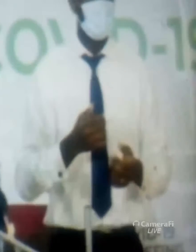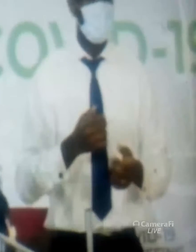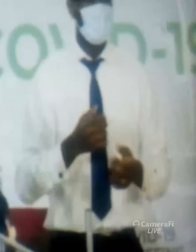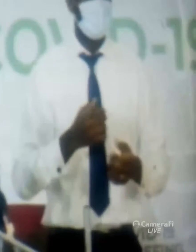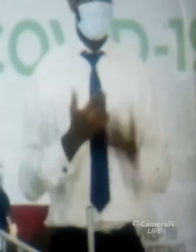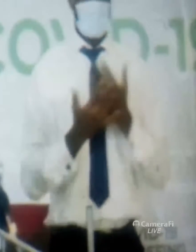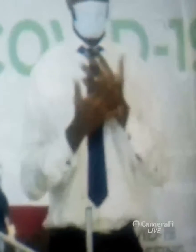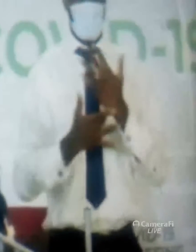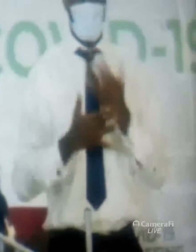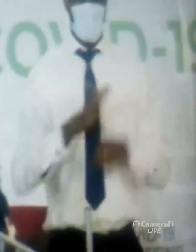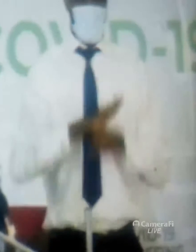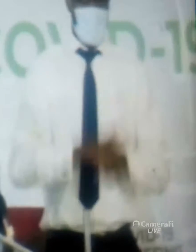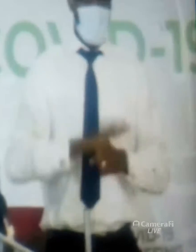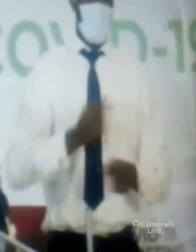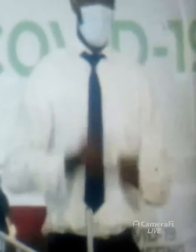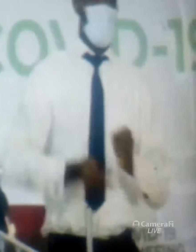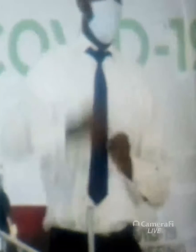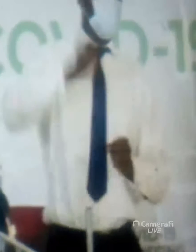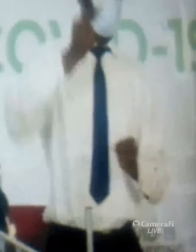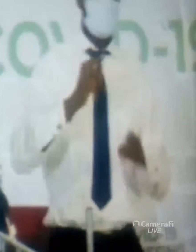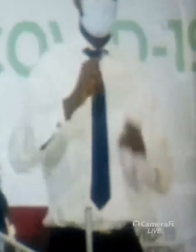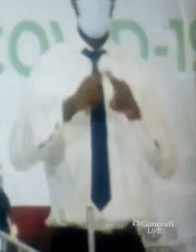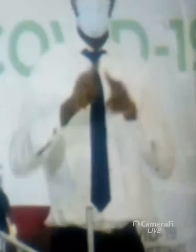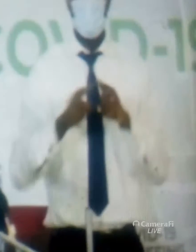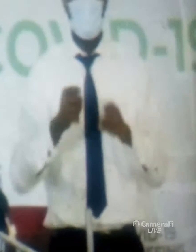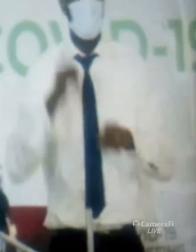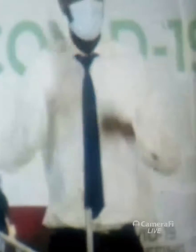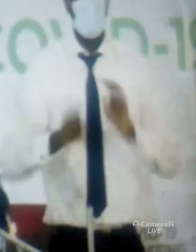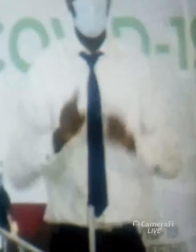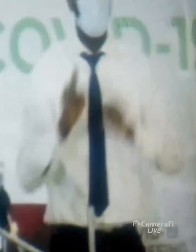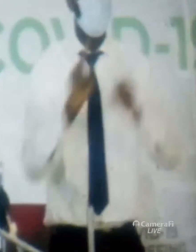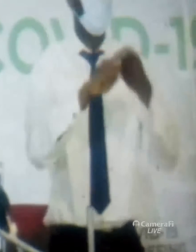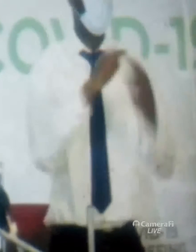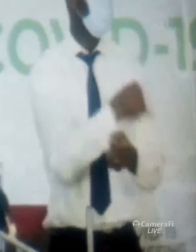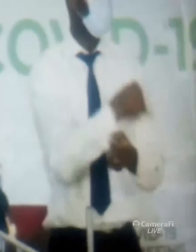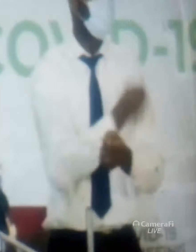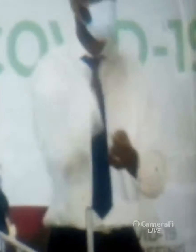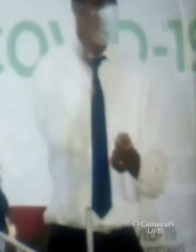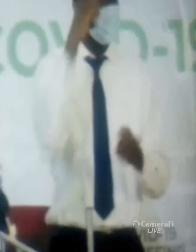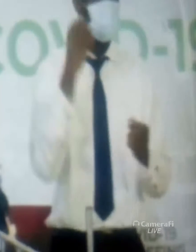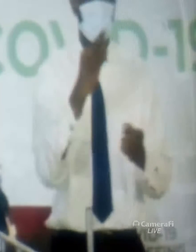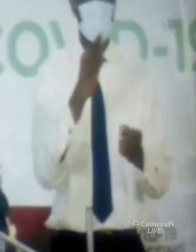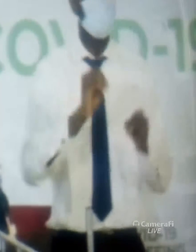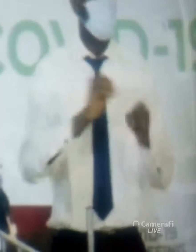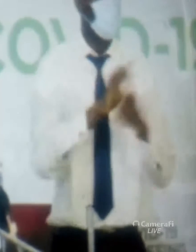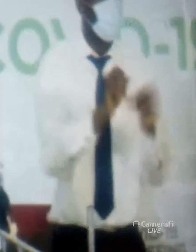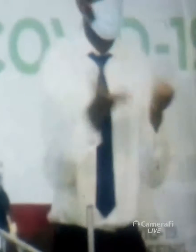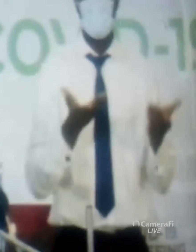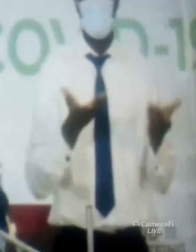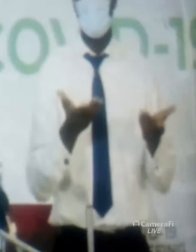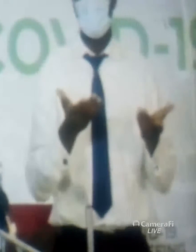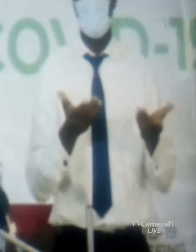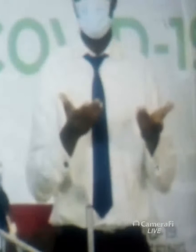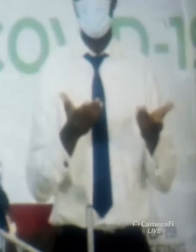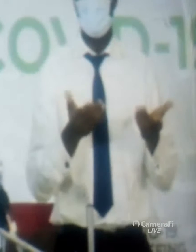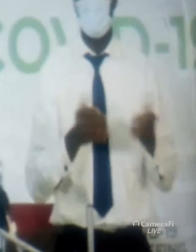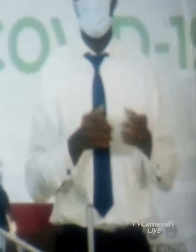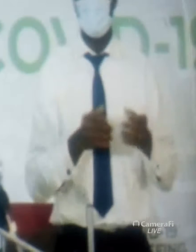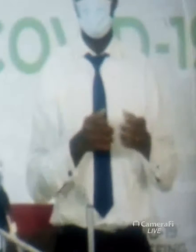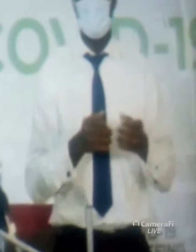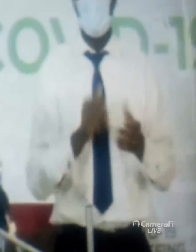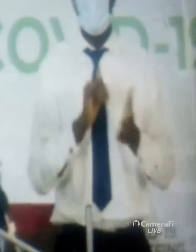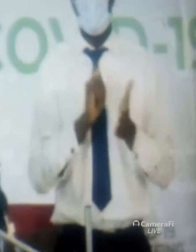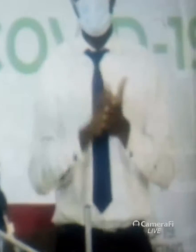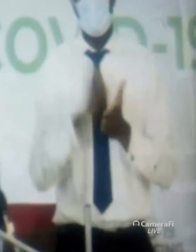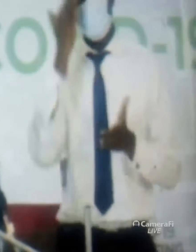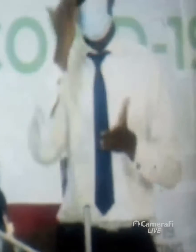will not even be able to access health services because the health services have been overwhelmed by COVID. So, in